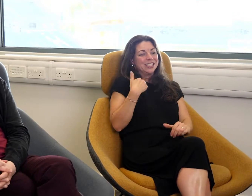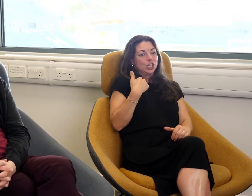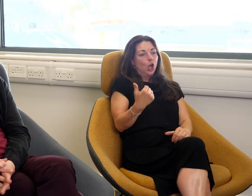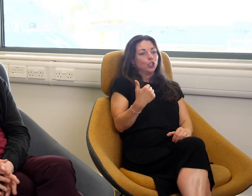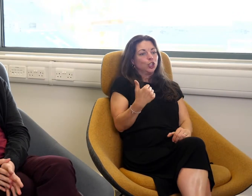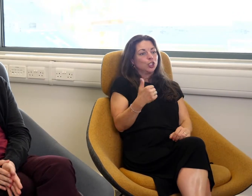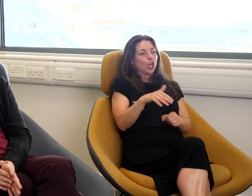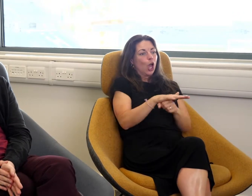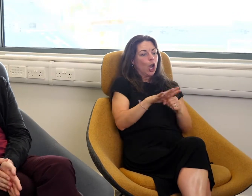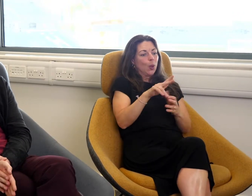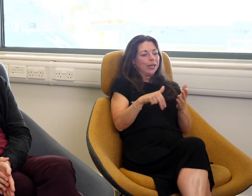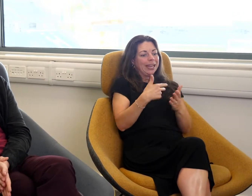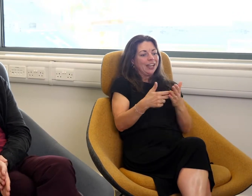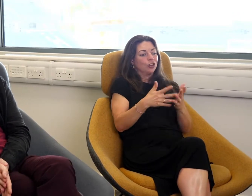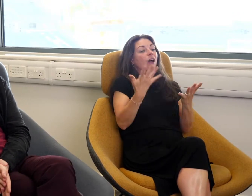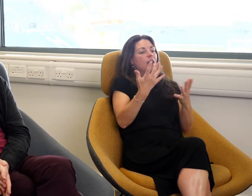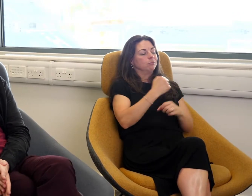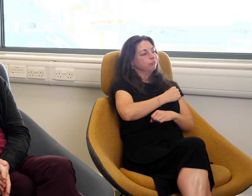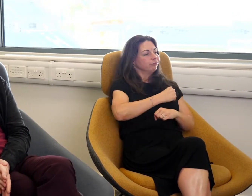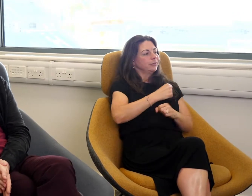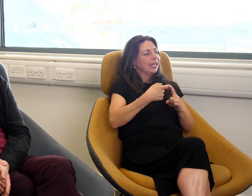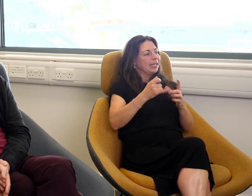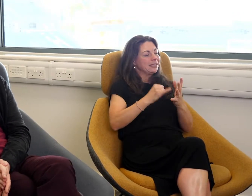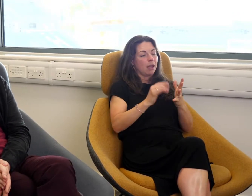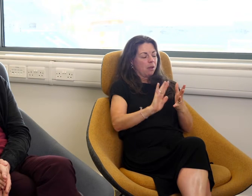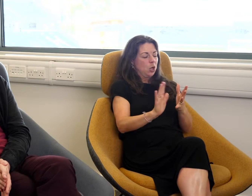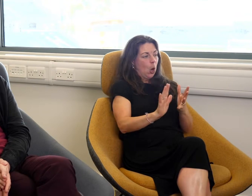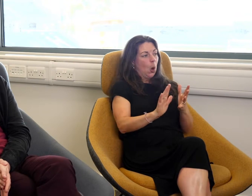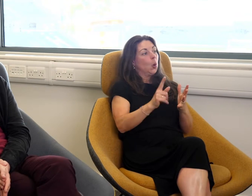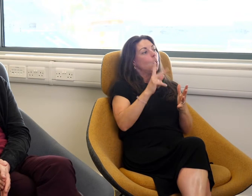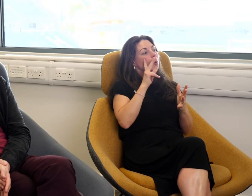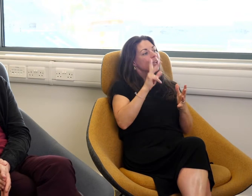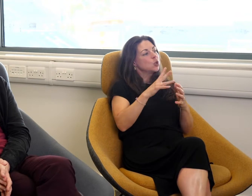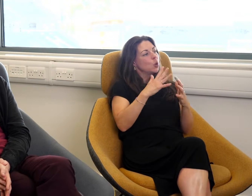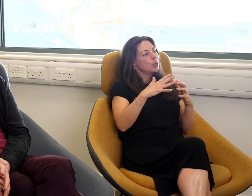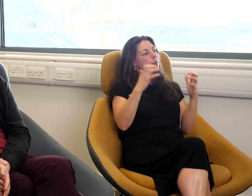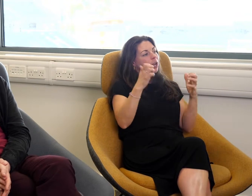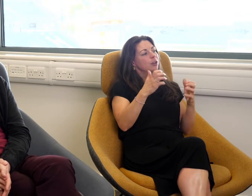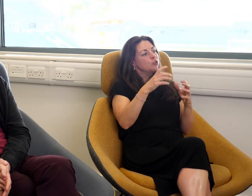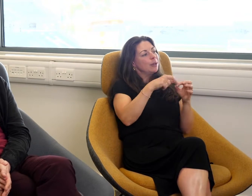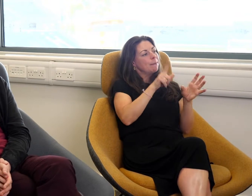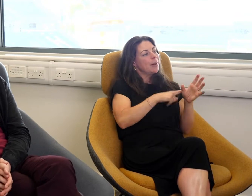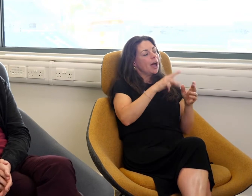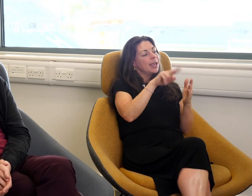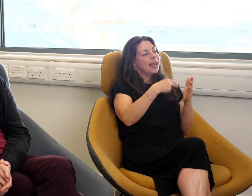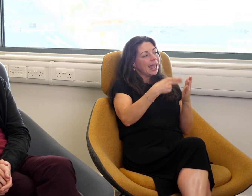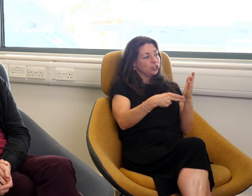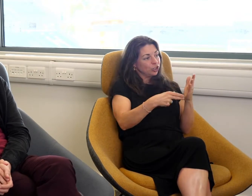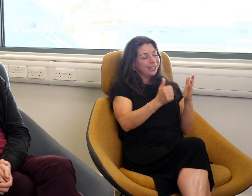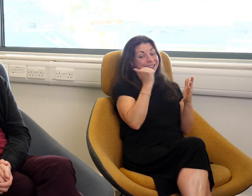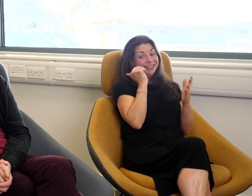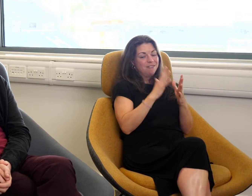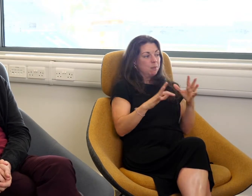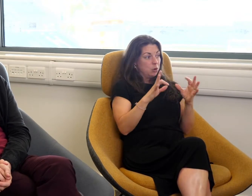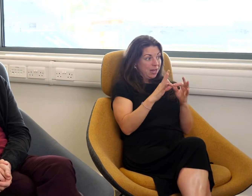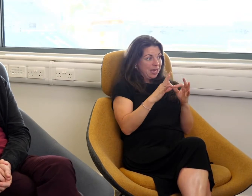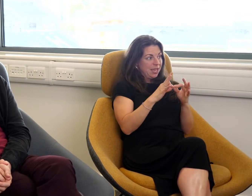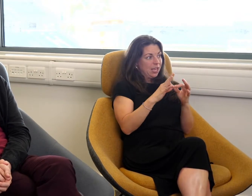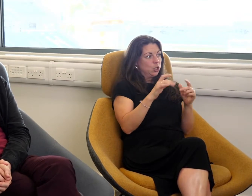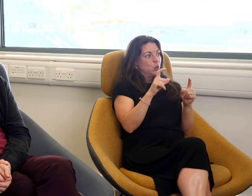We saw the parliamentary by-election in Gorton and Denton a little while ago now, back in February. And